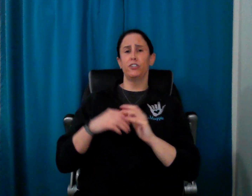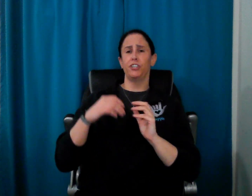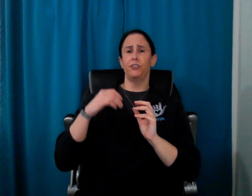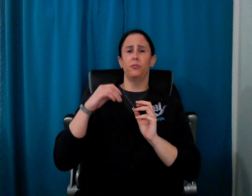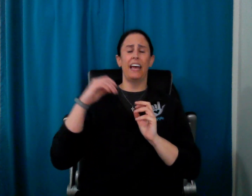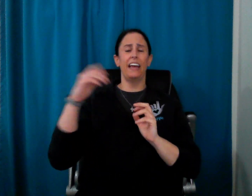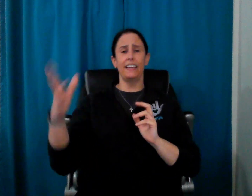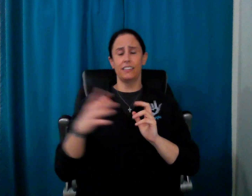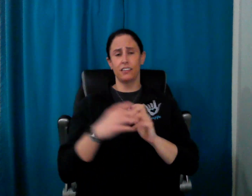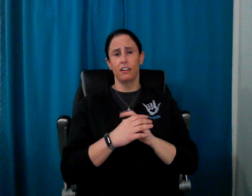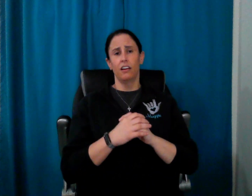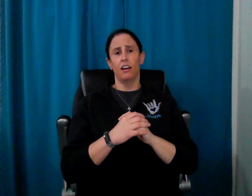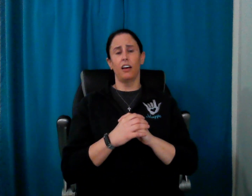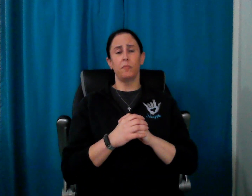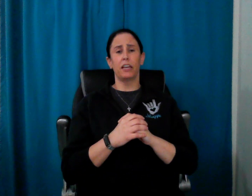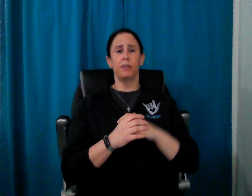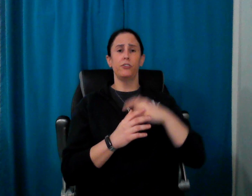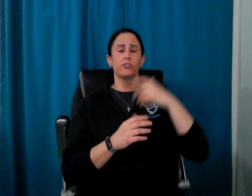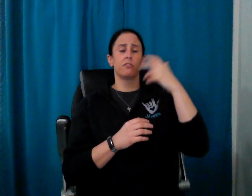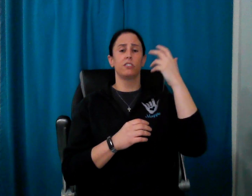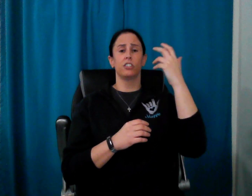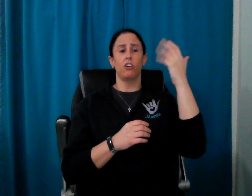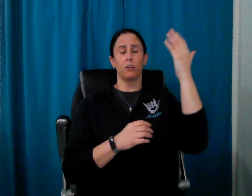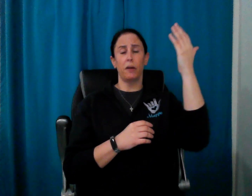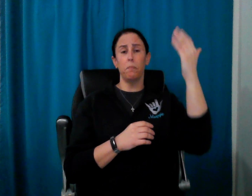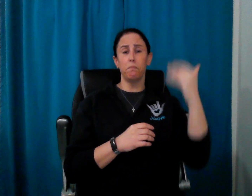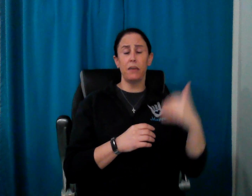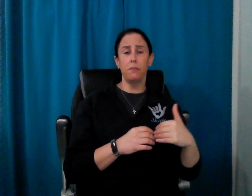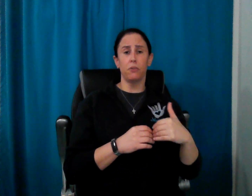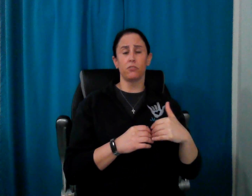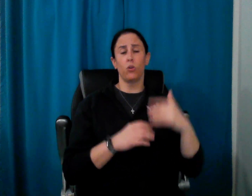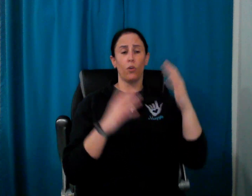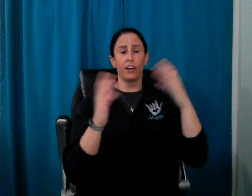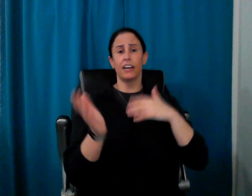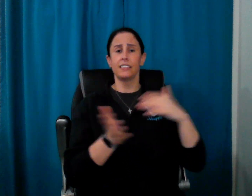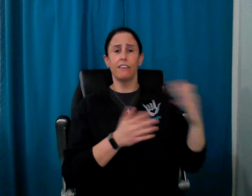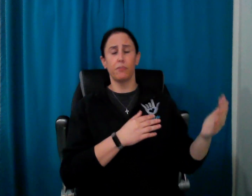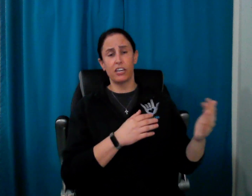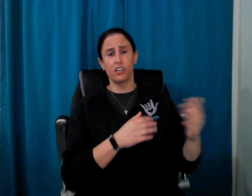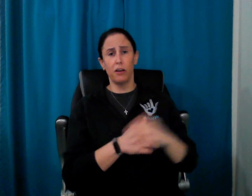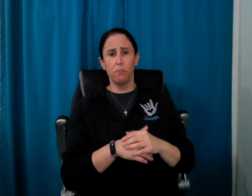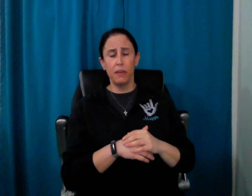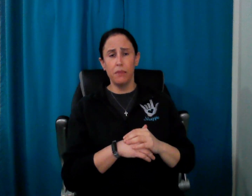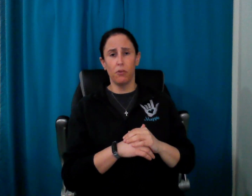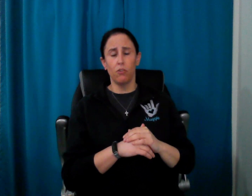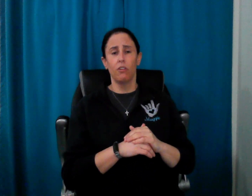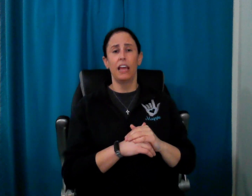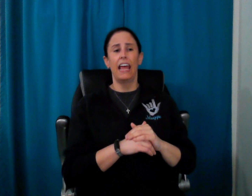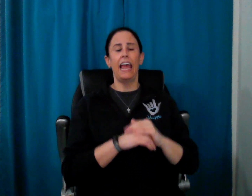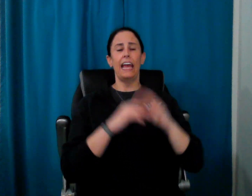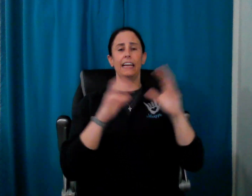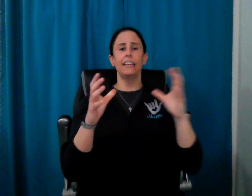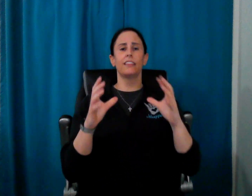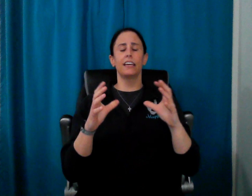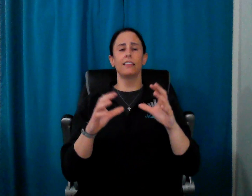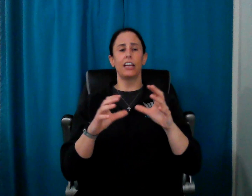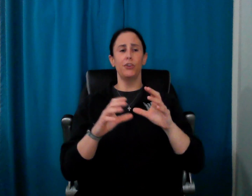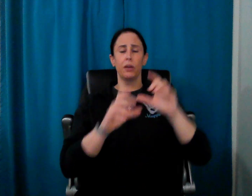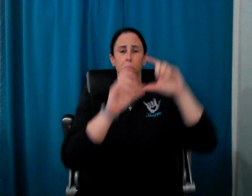foods you hate. It could be used to talk about people, to organize information about people. Anything that you can